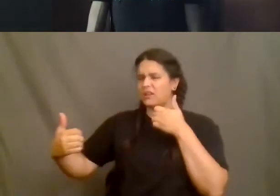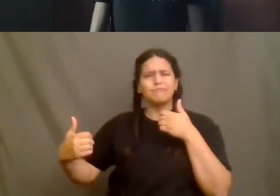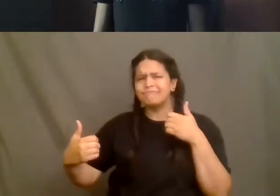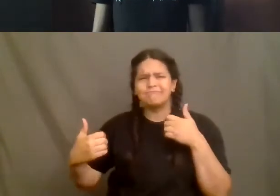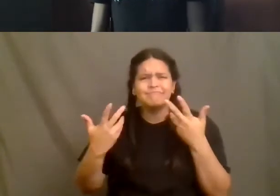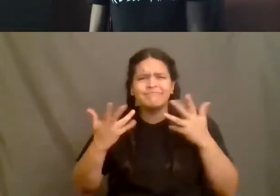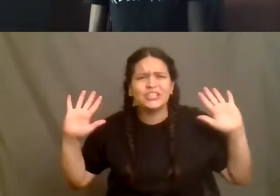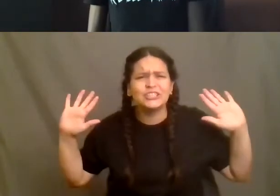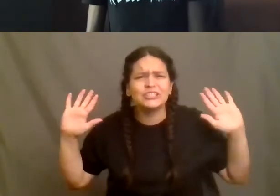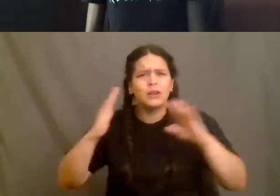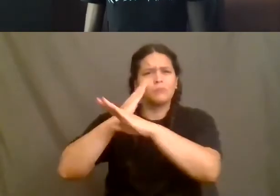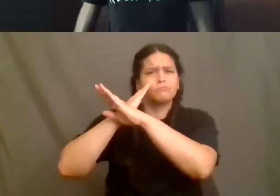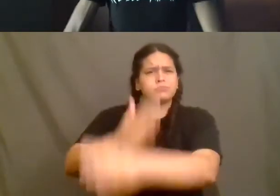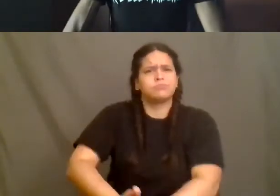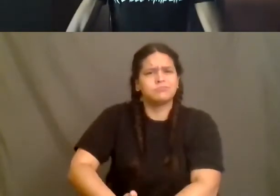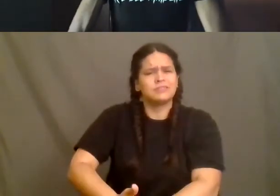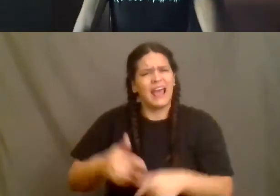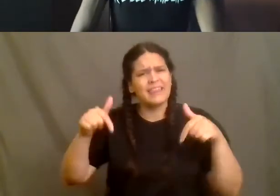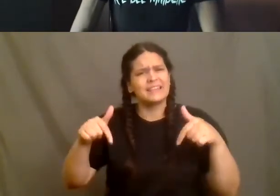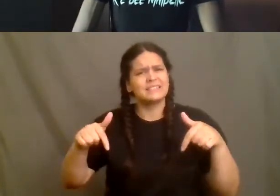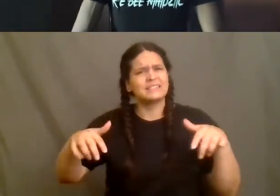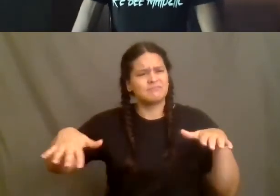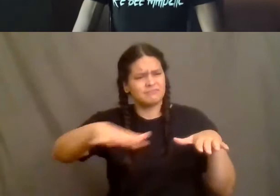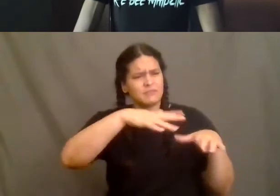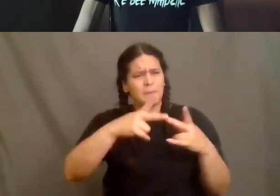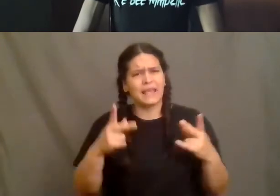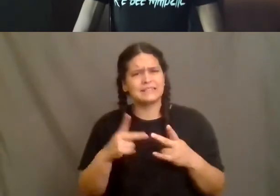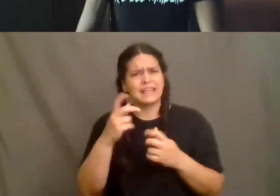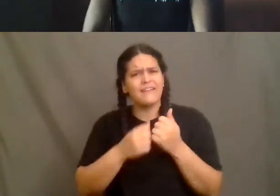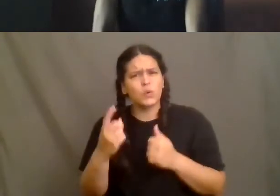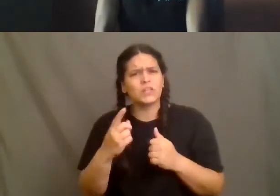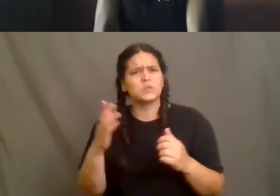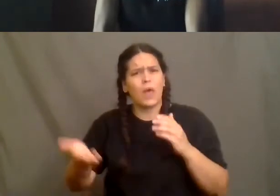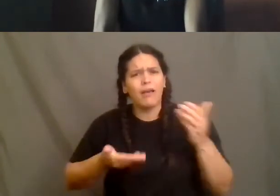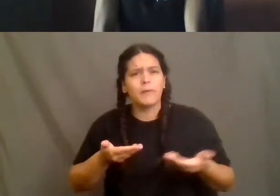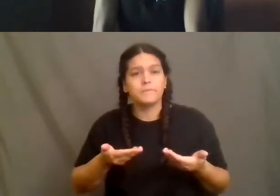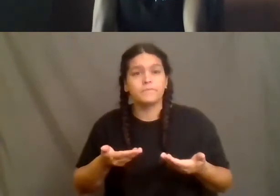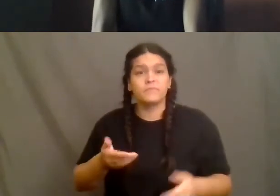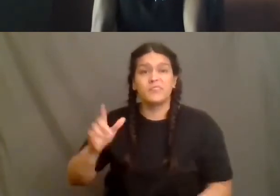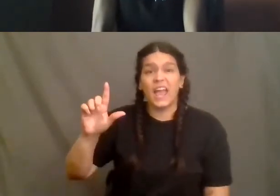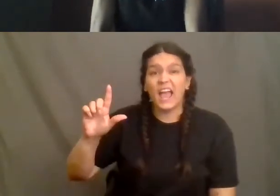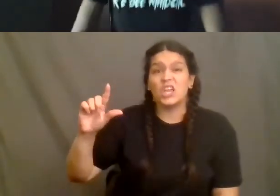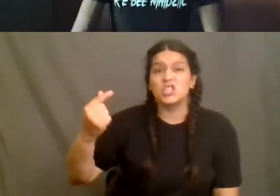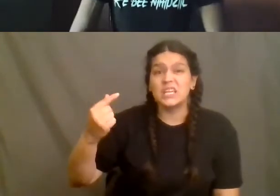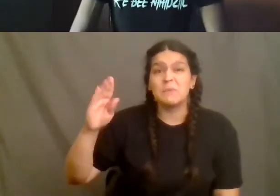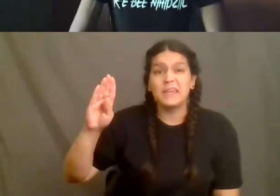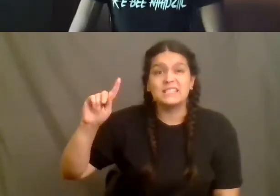Ways. So everybody's welcome. And you're beautiful. Our LGBTQI